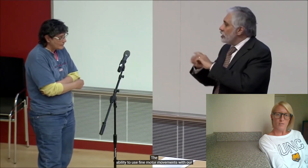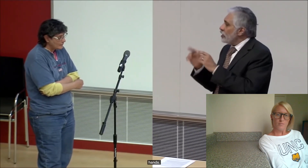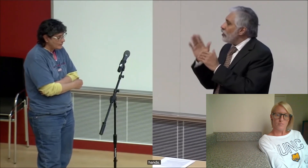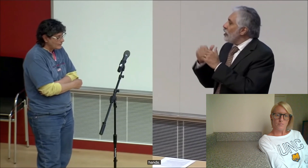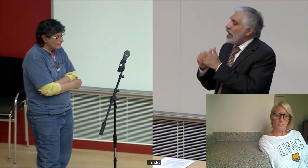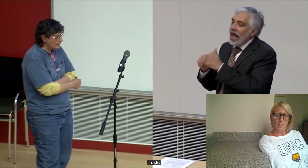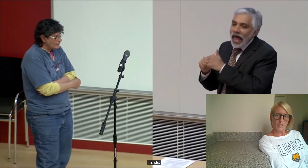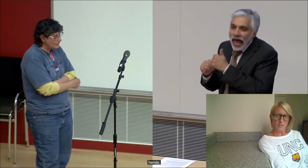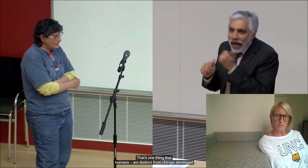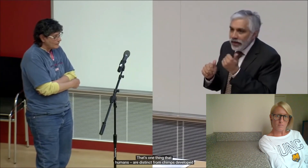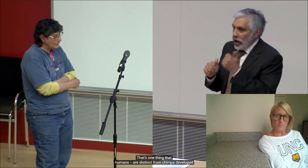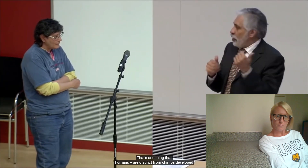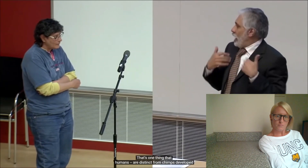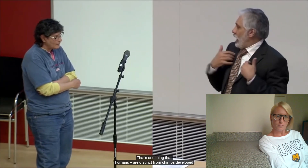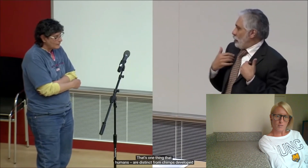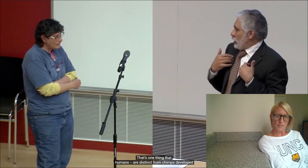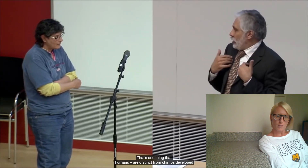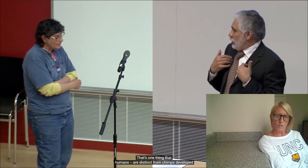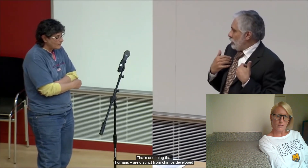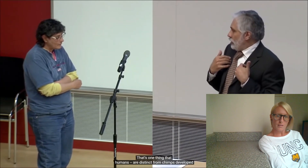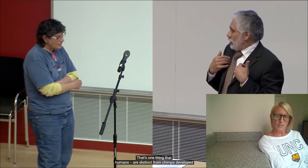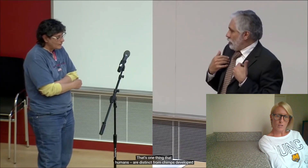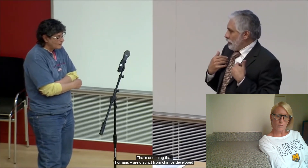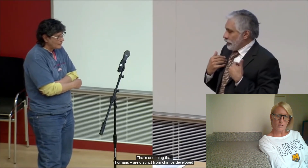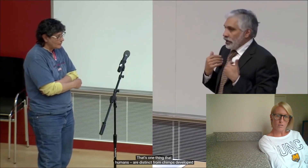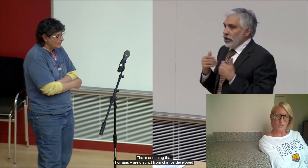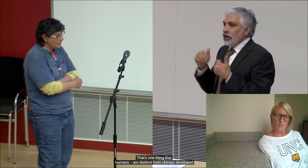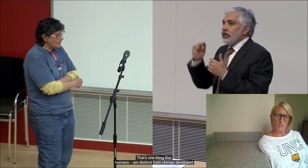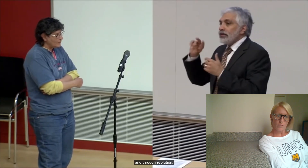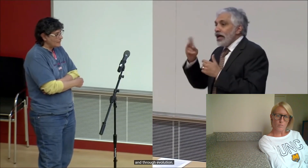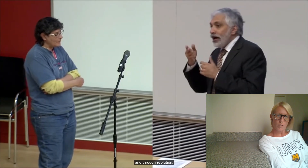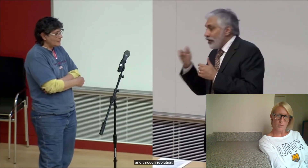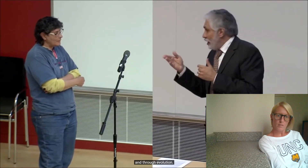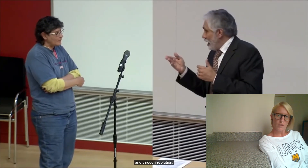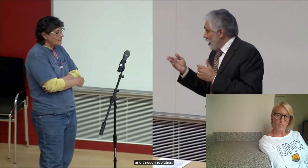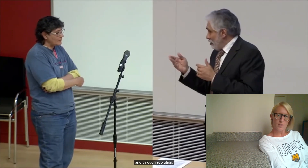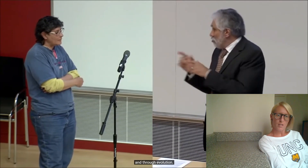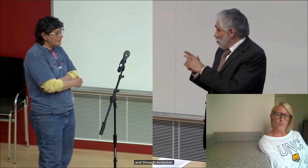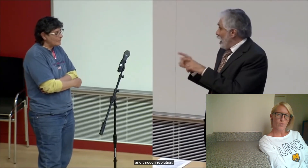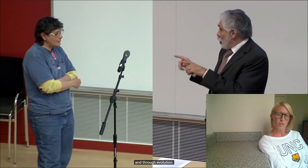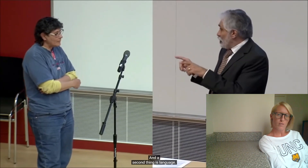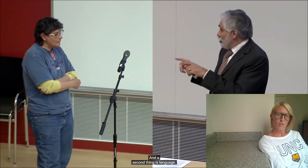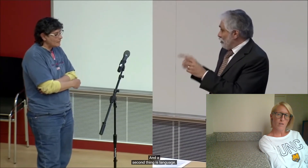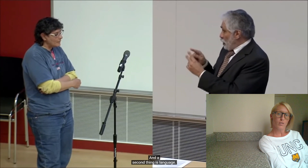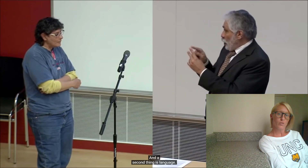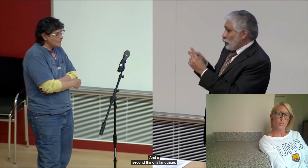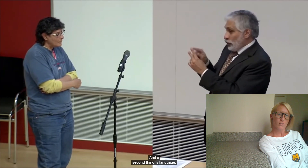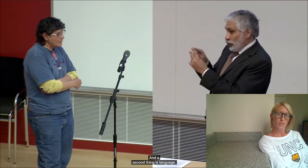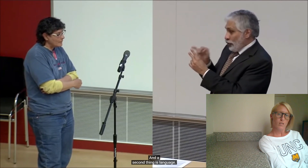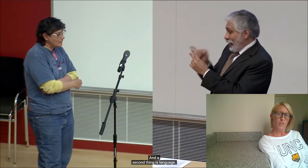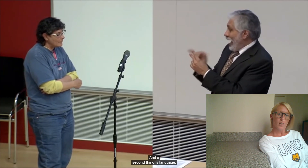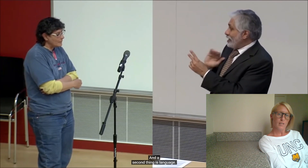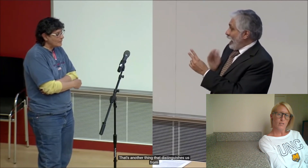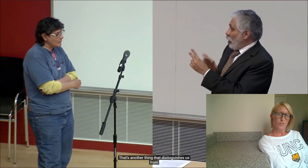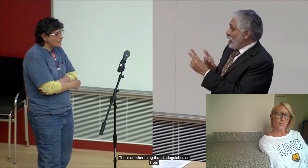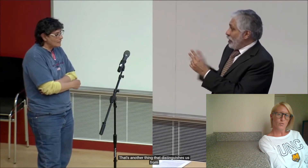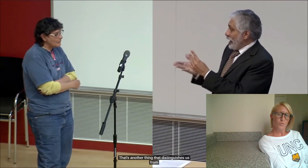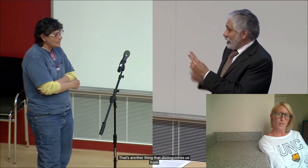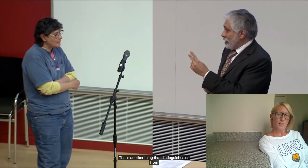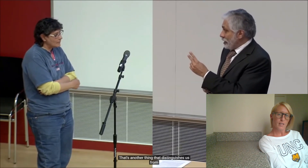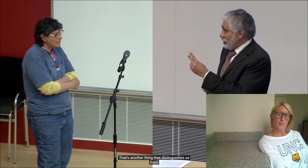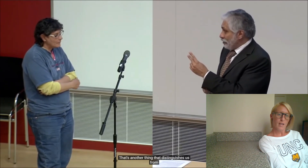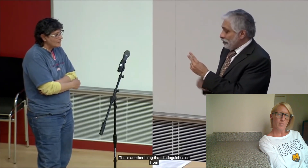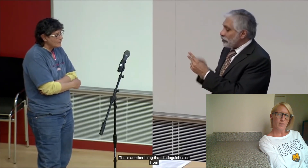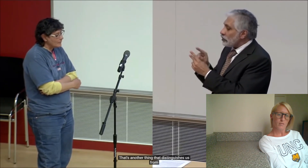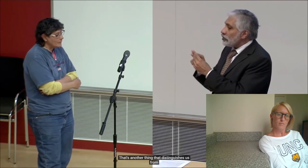with our with our hands. That's one thing that humans who are distinct from chimps developed through evolution. And a second thing is language. That's another thing